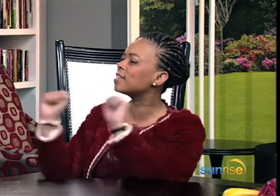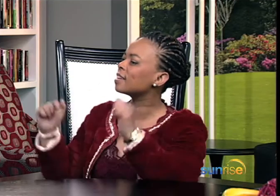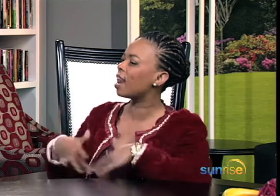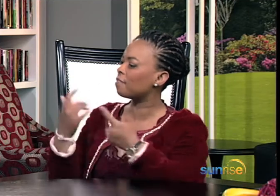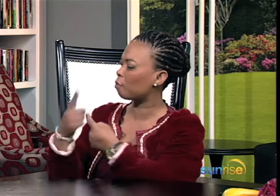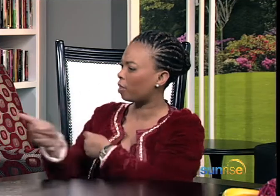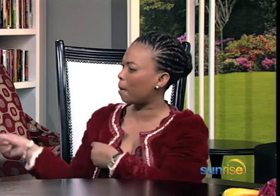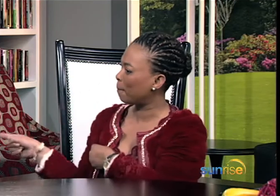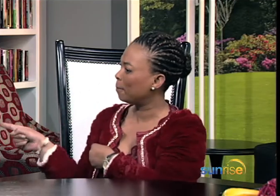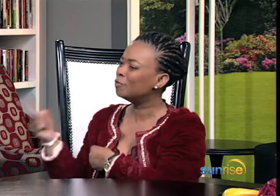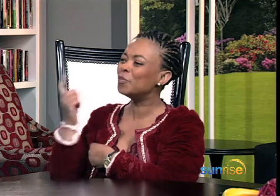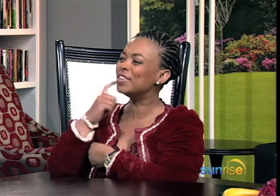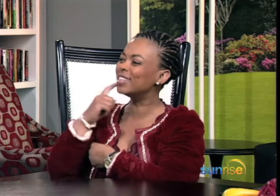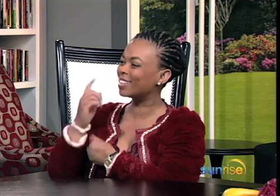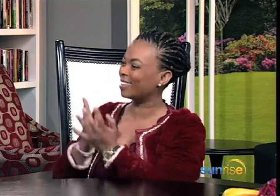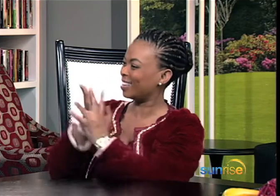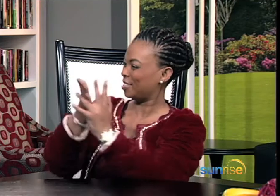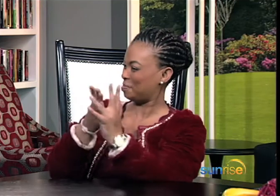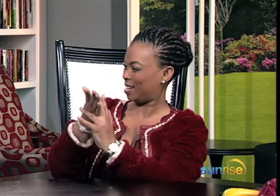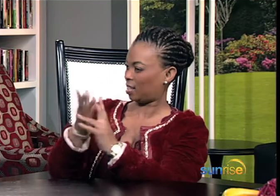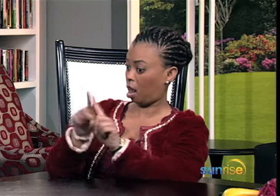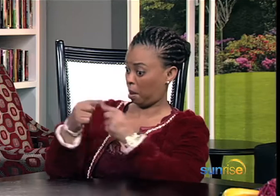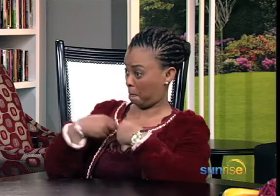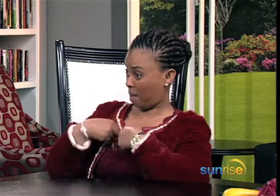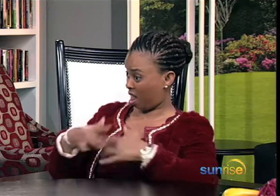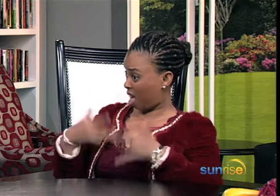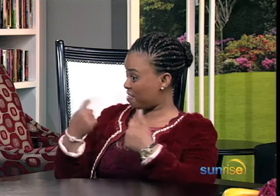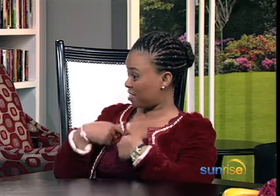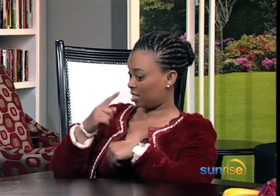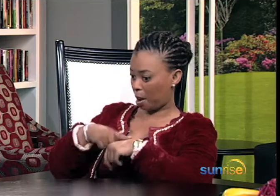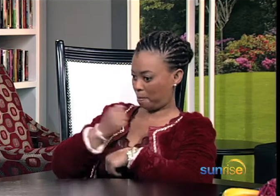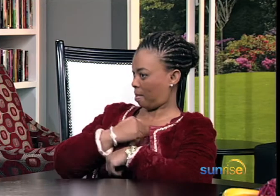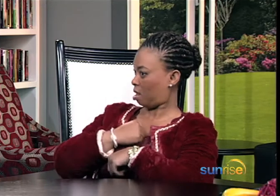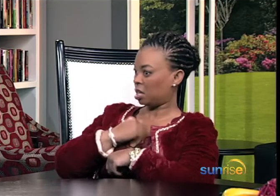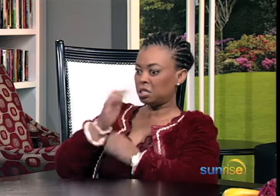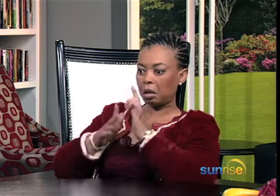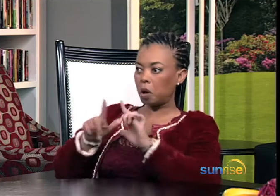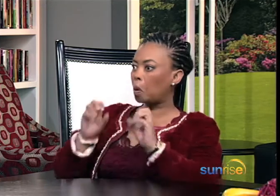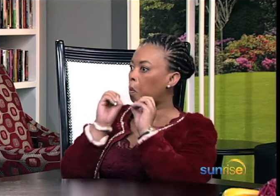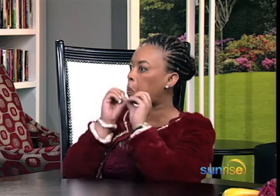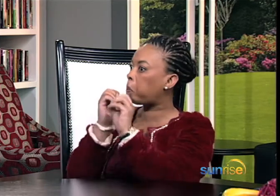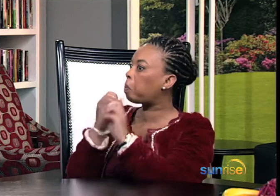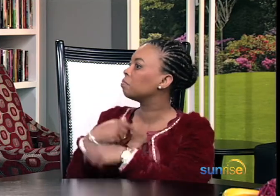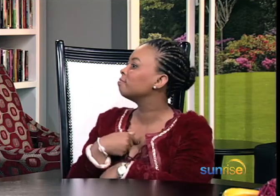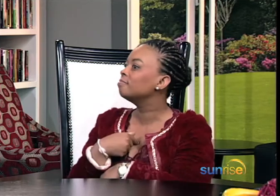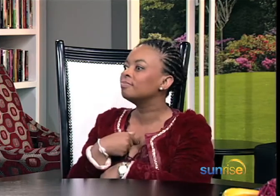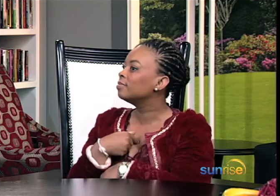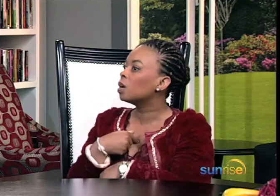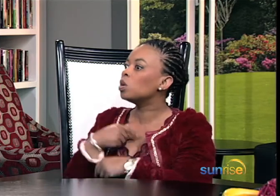language. So which means it will make a free life for them, and it will be easy access for them. Because, for example, in my times, I